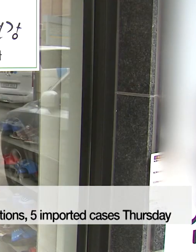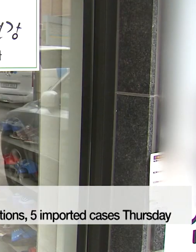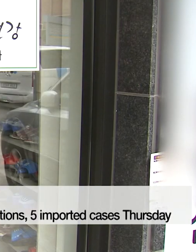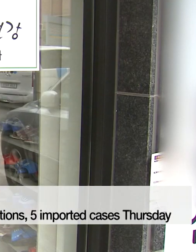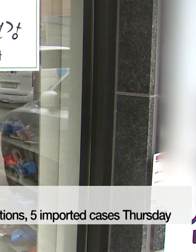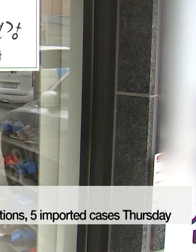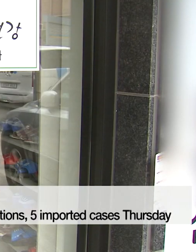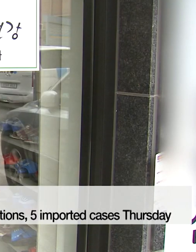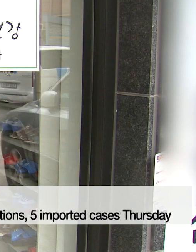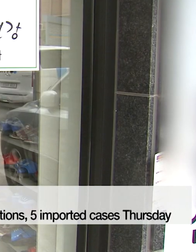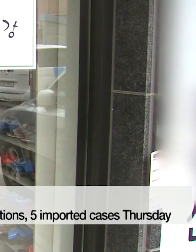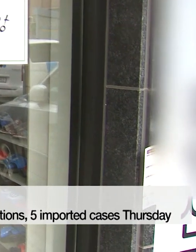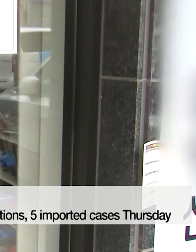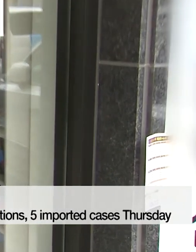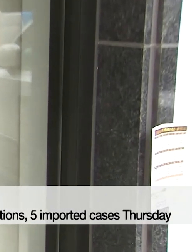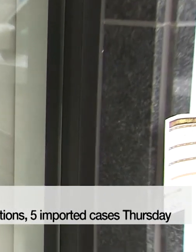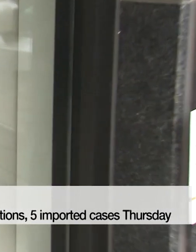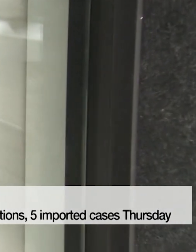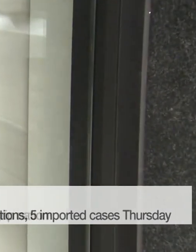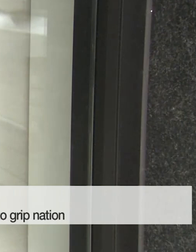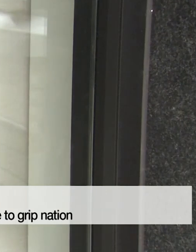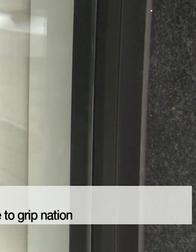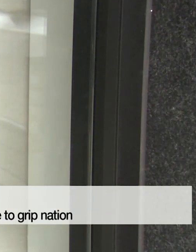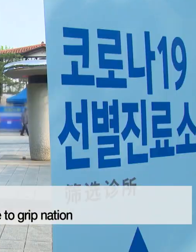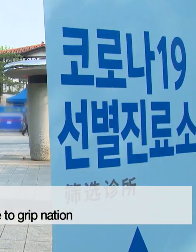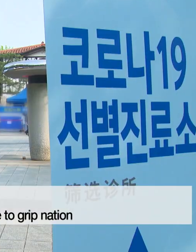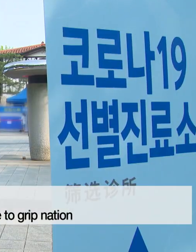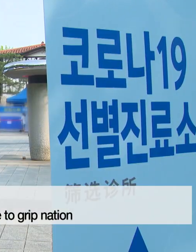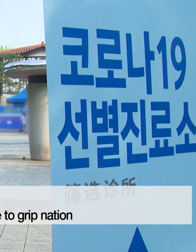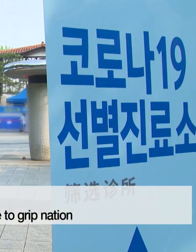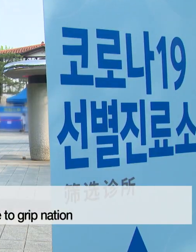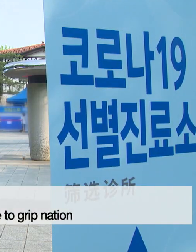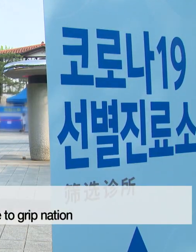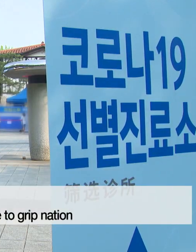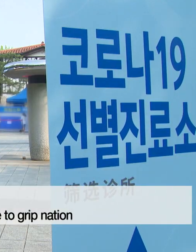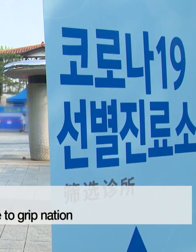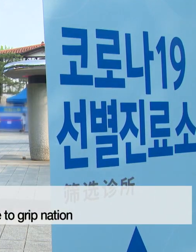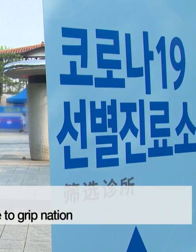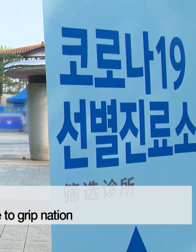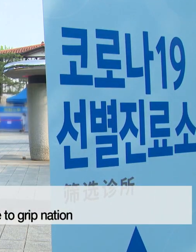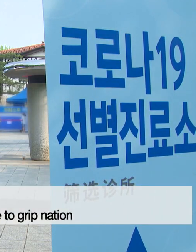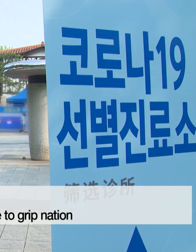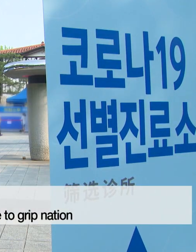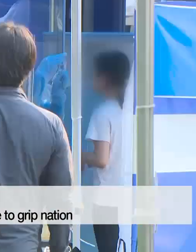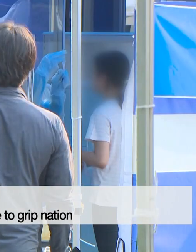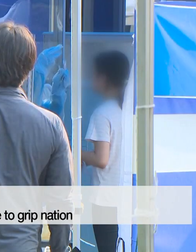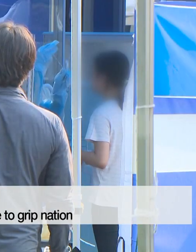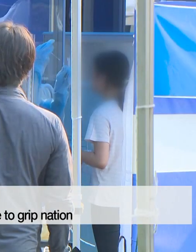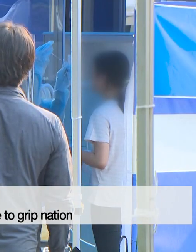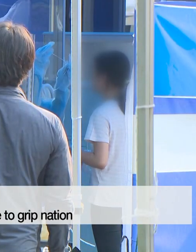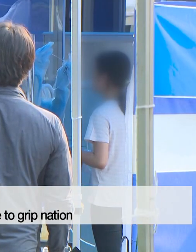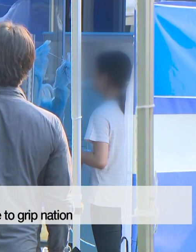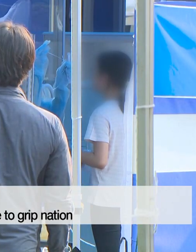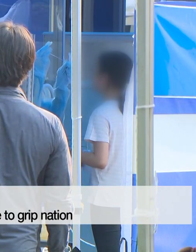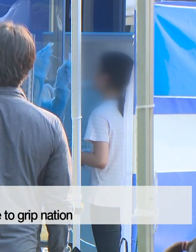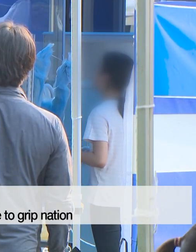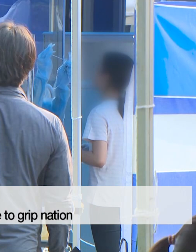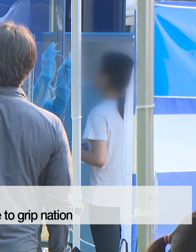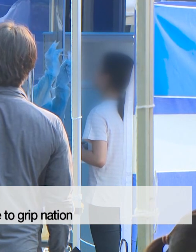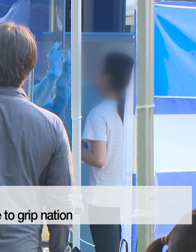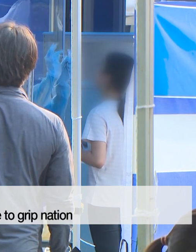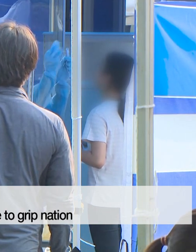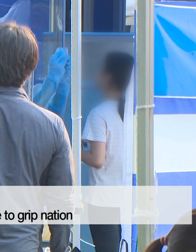in recent weeks, small gatherings are found to be especially prone to infections. Health authorities confirmed Wednesday that